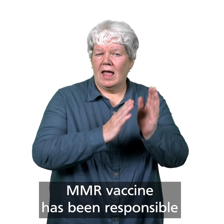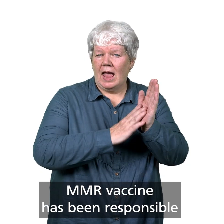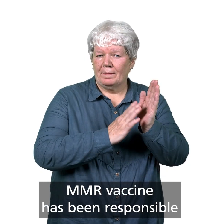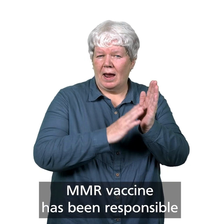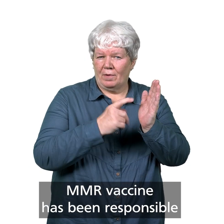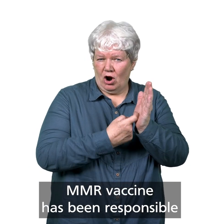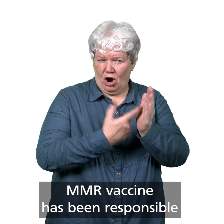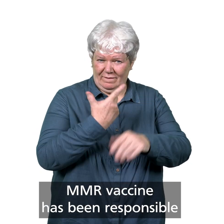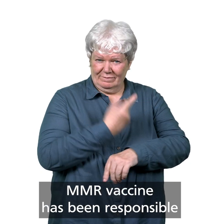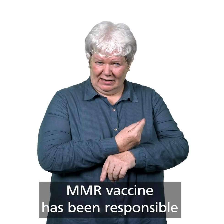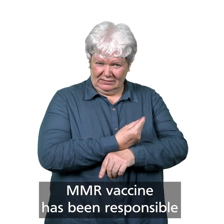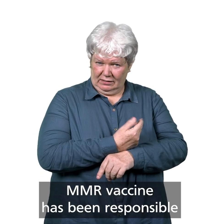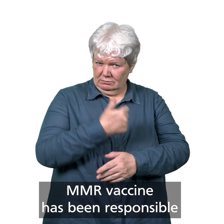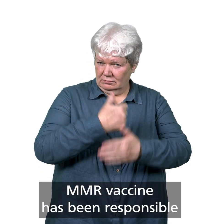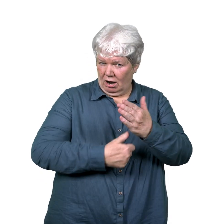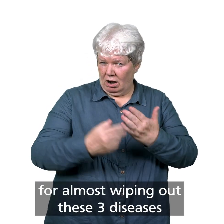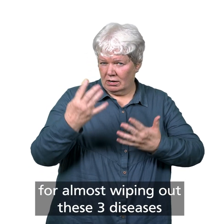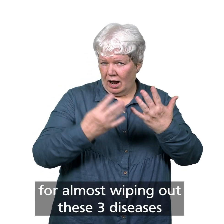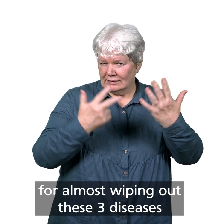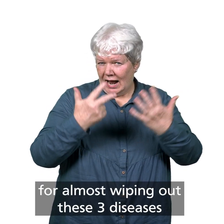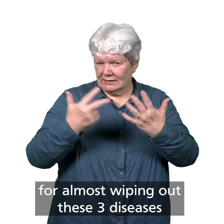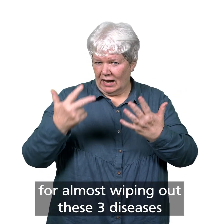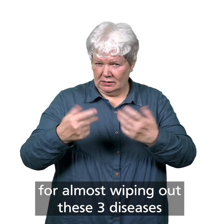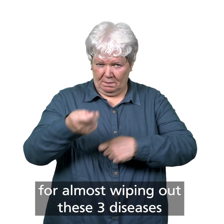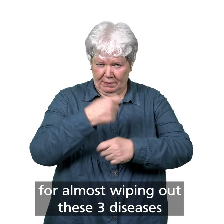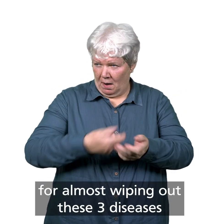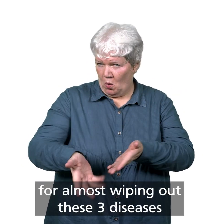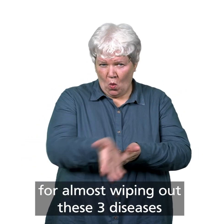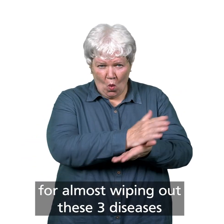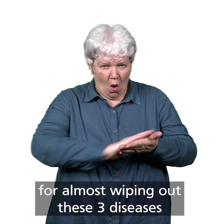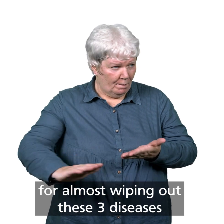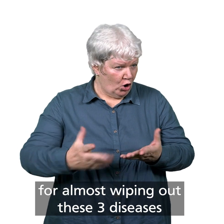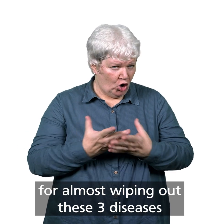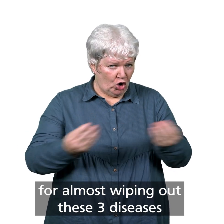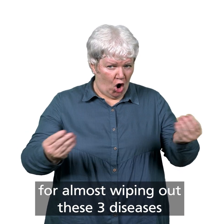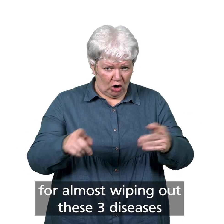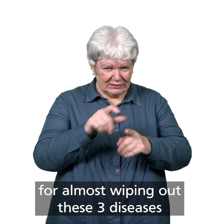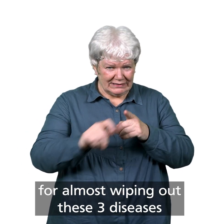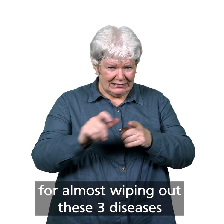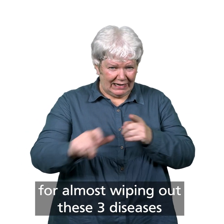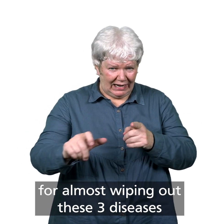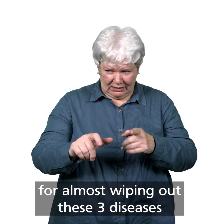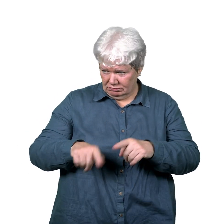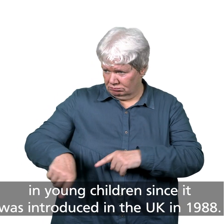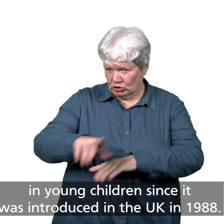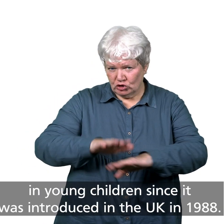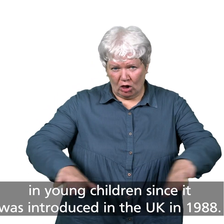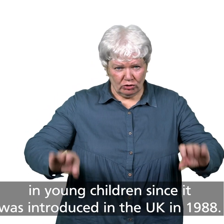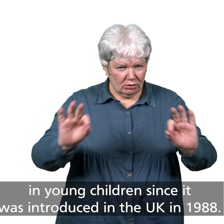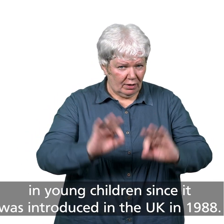MMR vaccine has been responsible for almost wiping out these 3 diseases in young children since it was